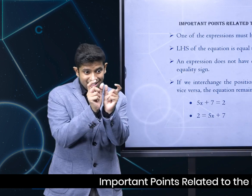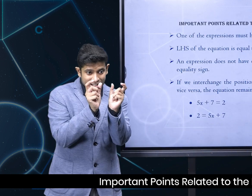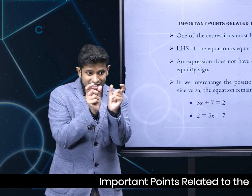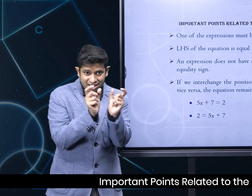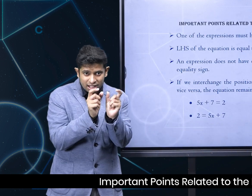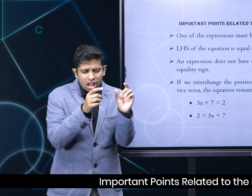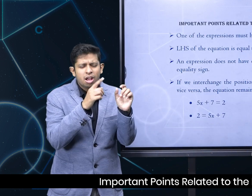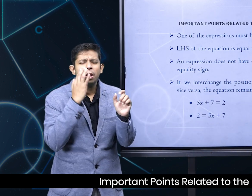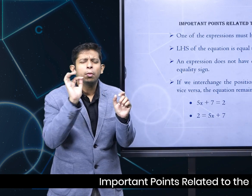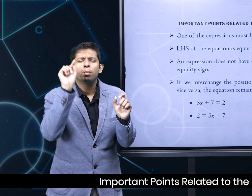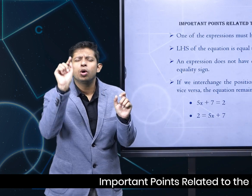Important points related to the equation.